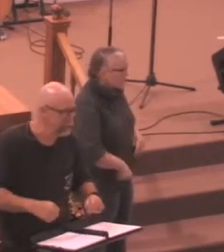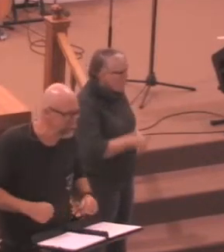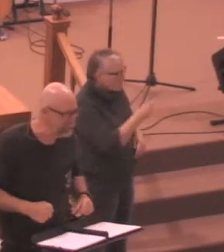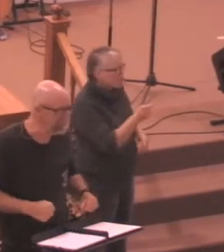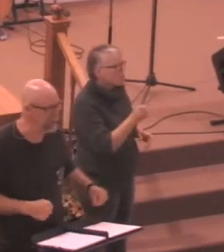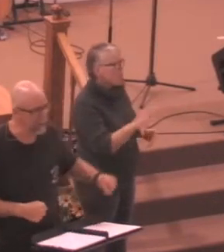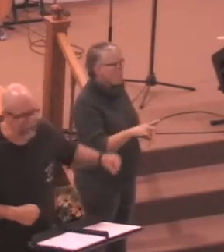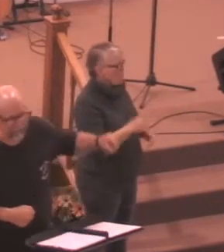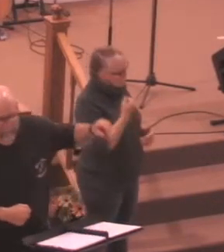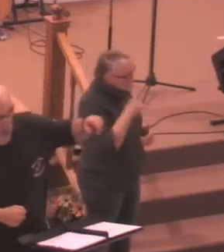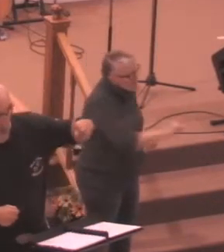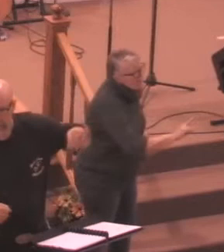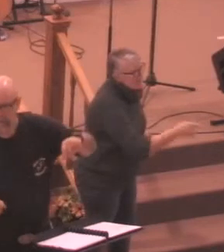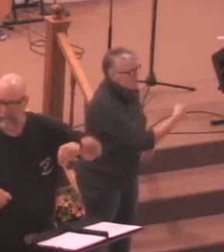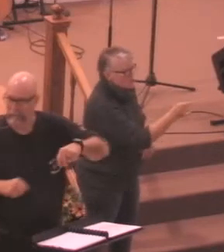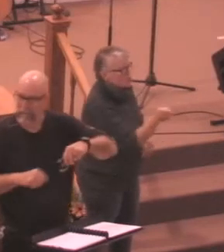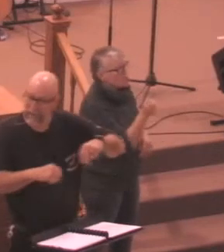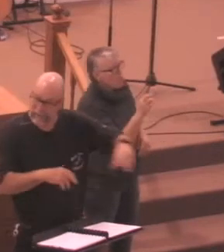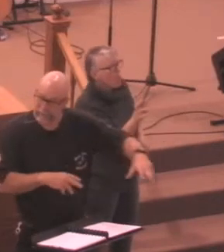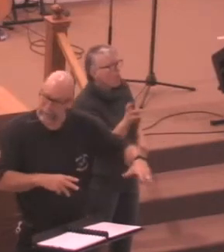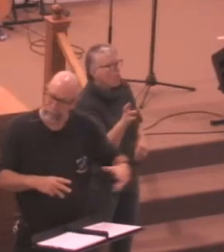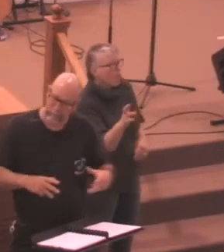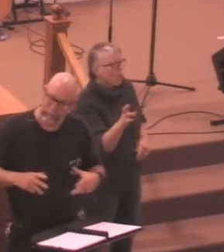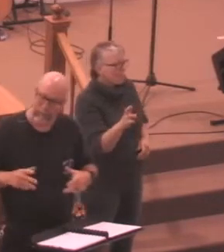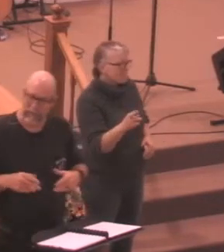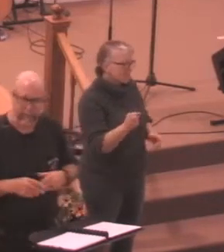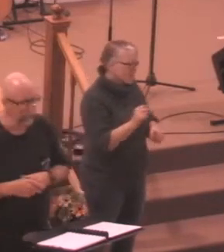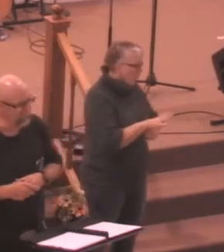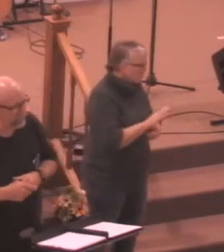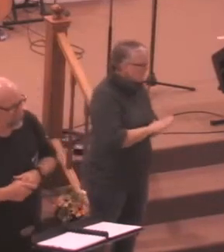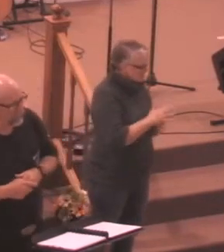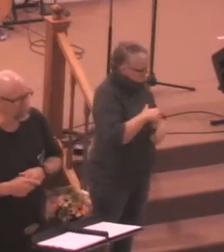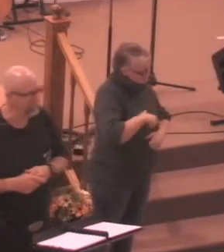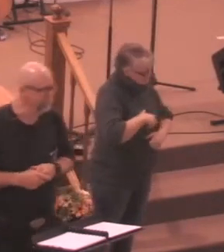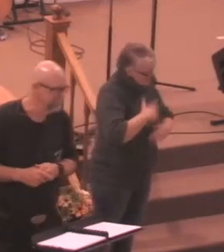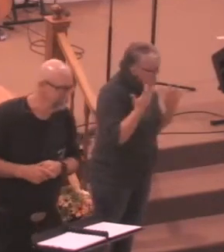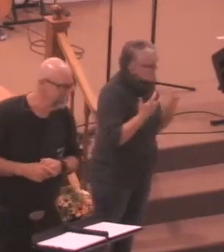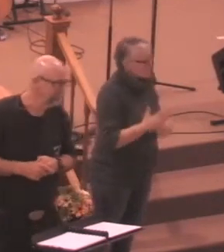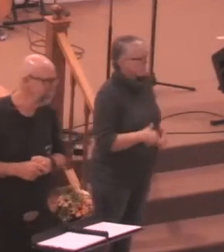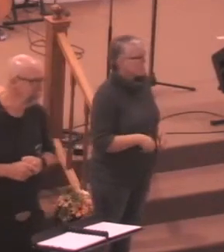offended you, or somebody's angered you, or and you said,